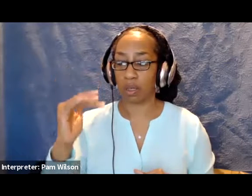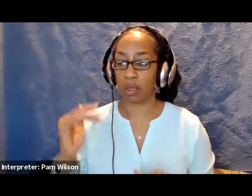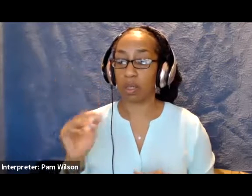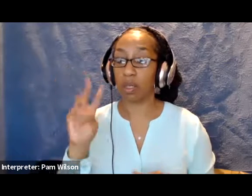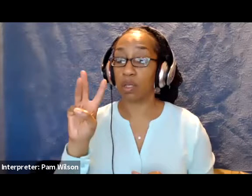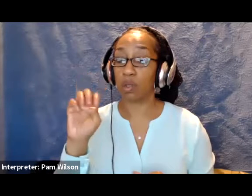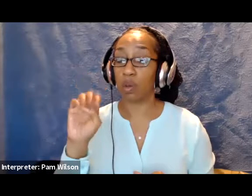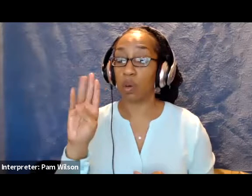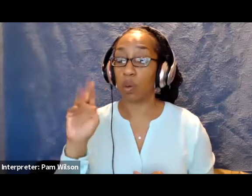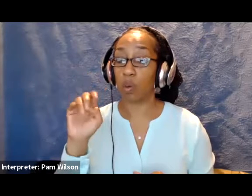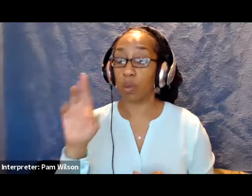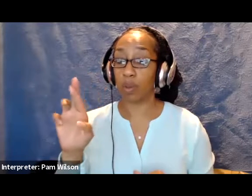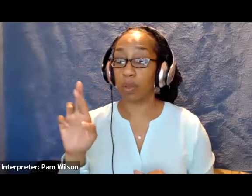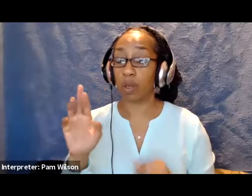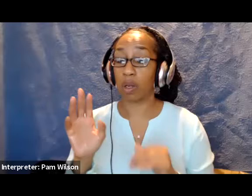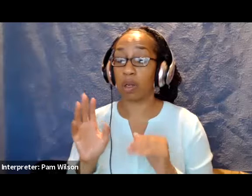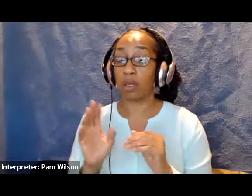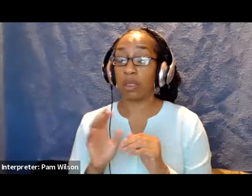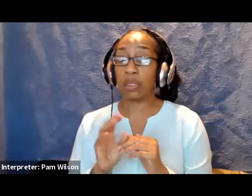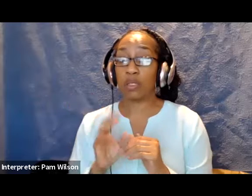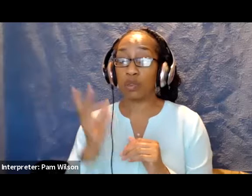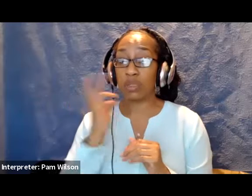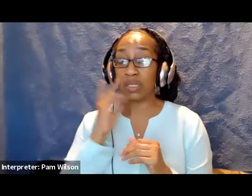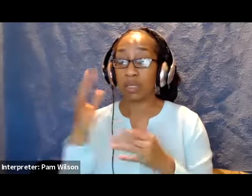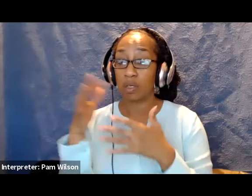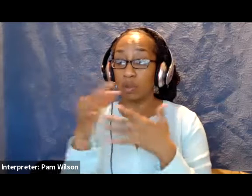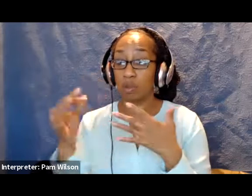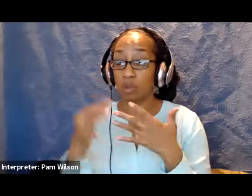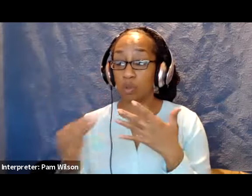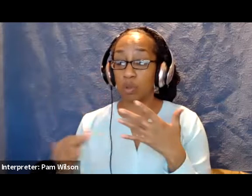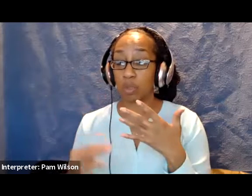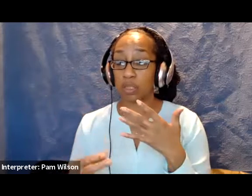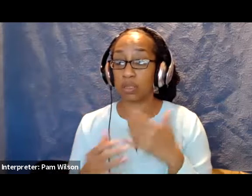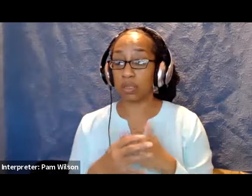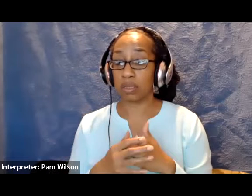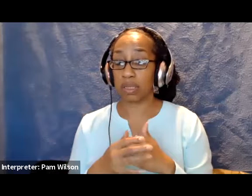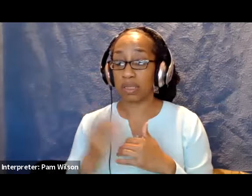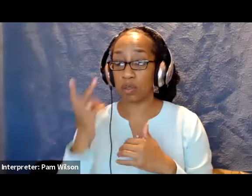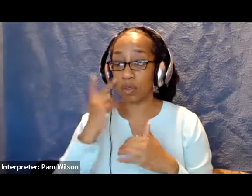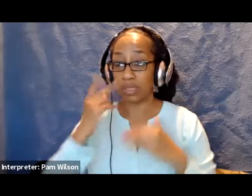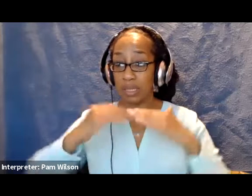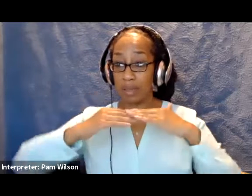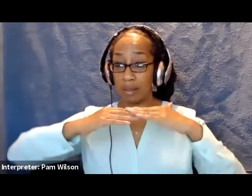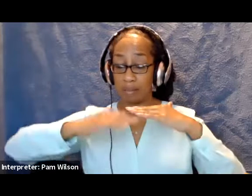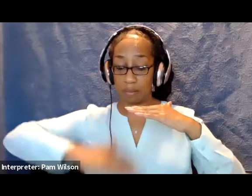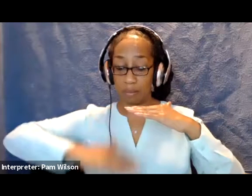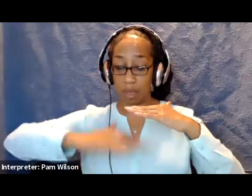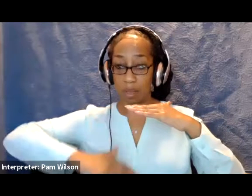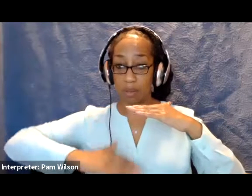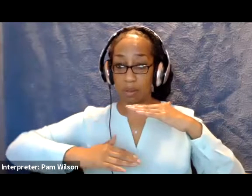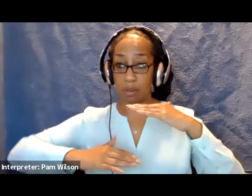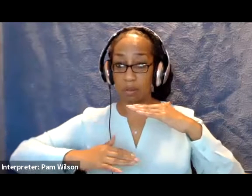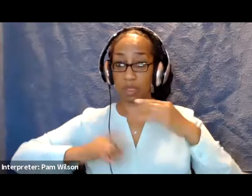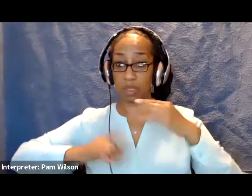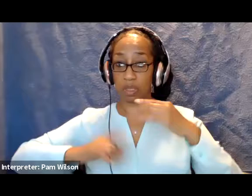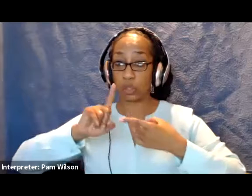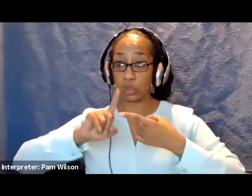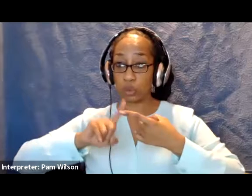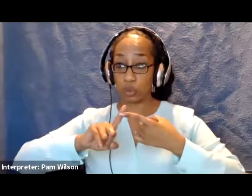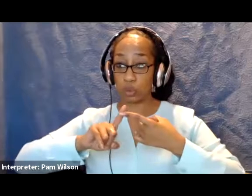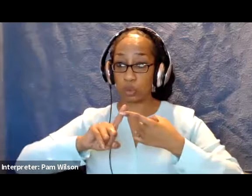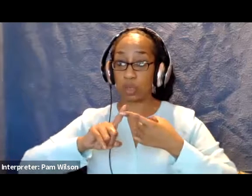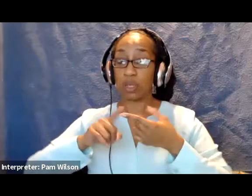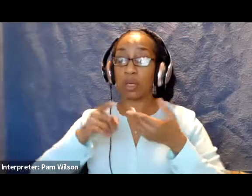meeting choices, at the very bottom is to enable language